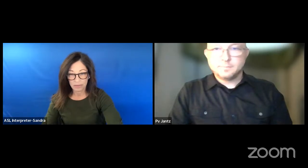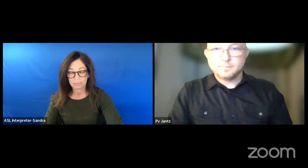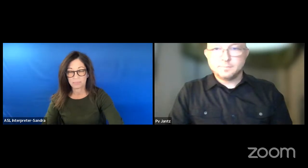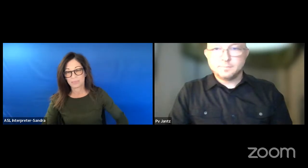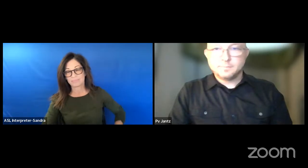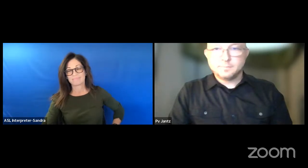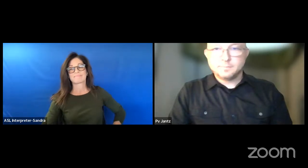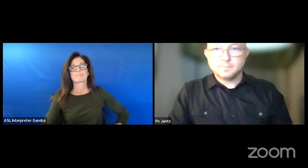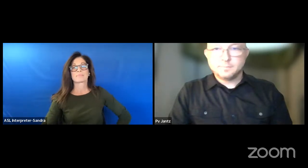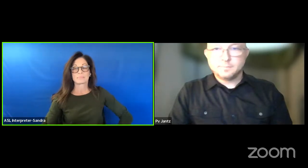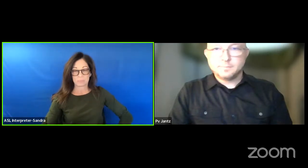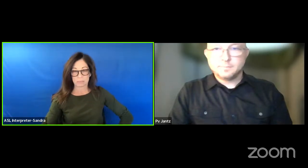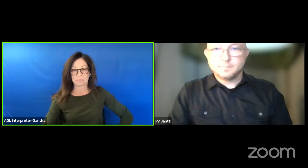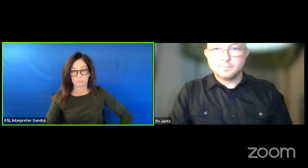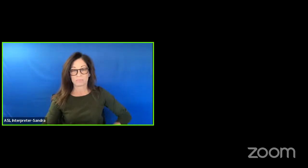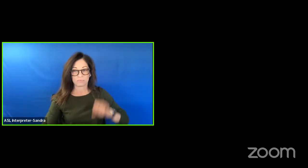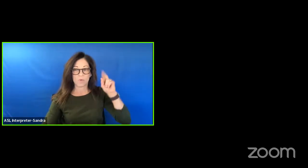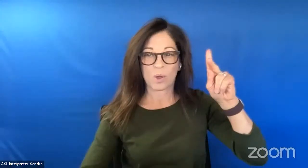Thank you, Okay, Jerry.